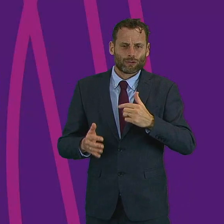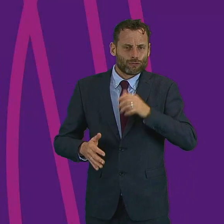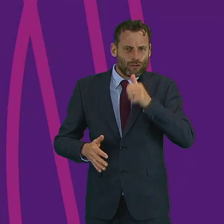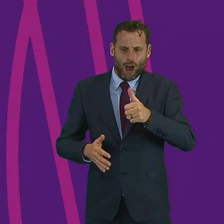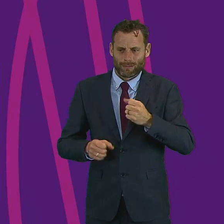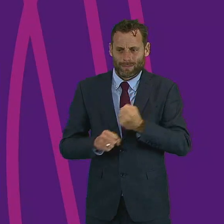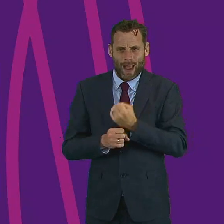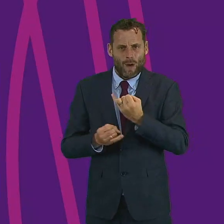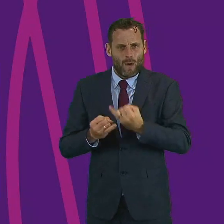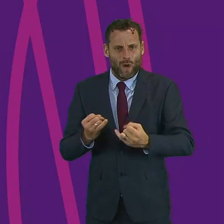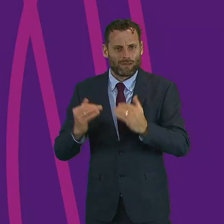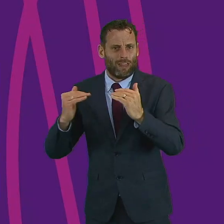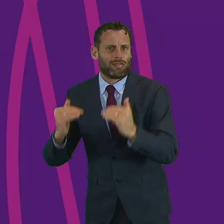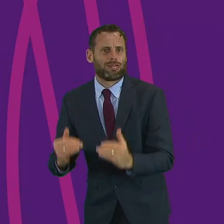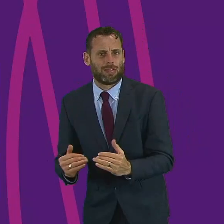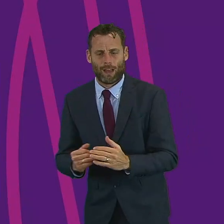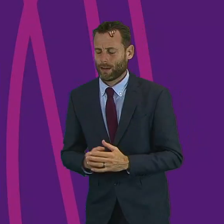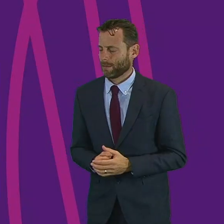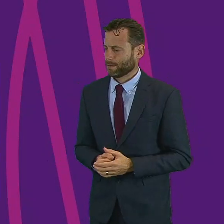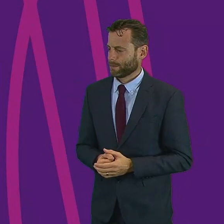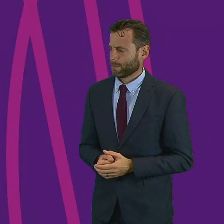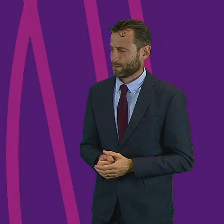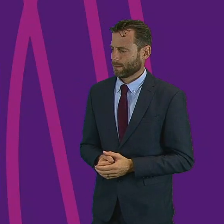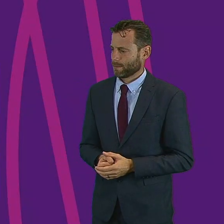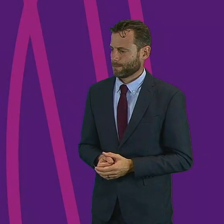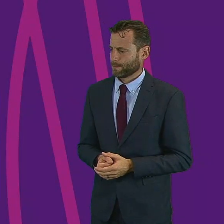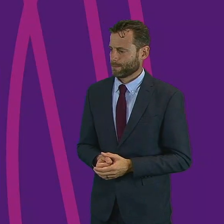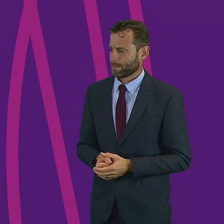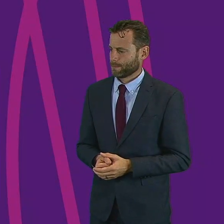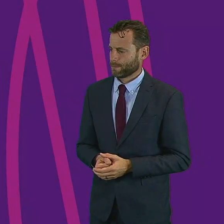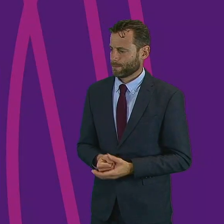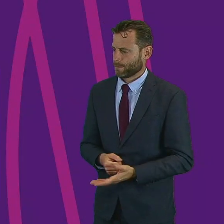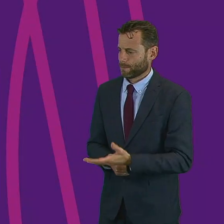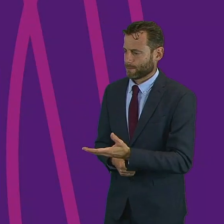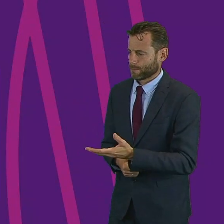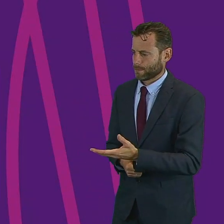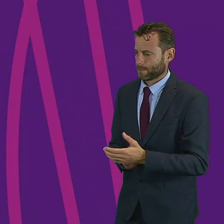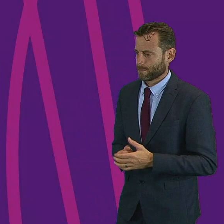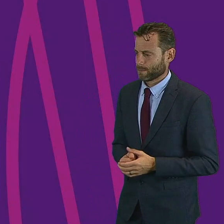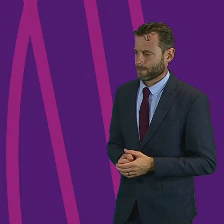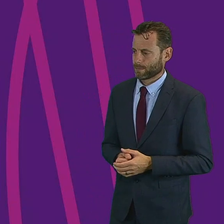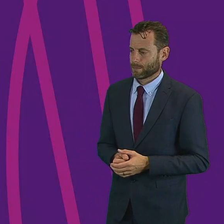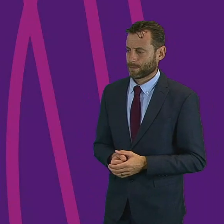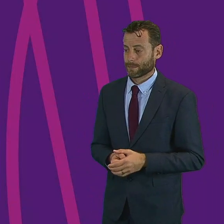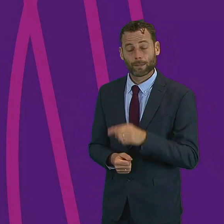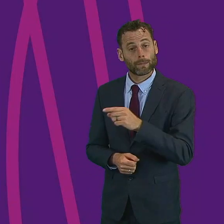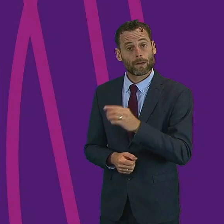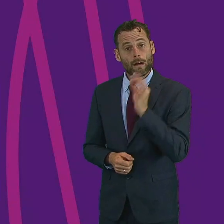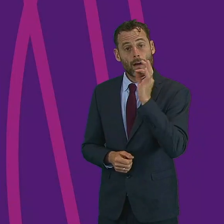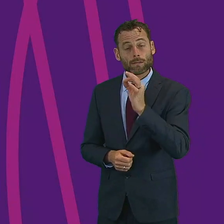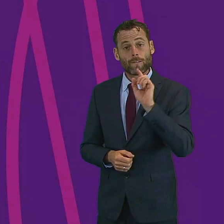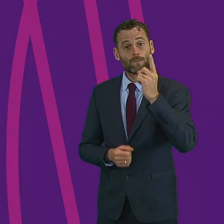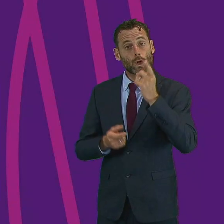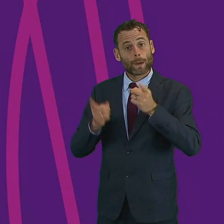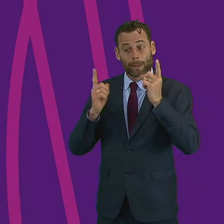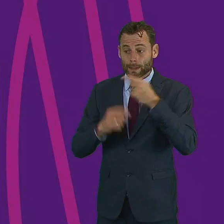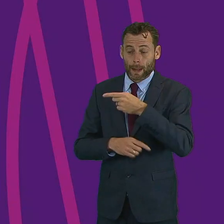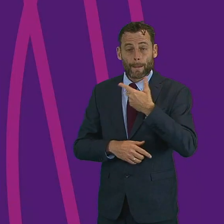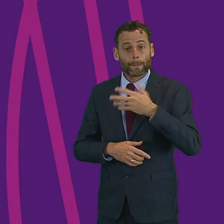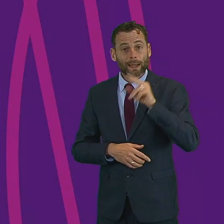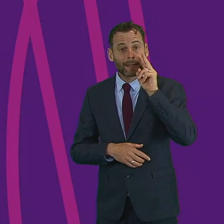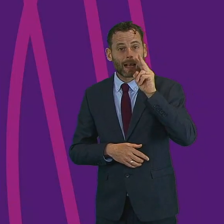and we will continue to take that very seriously. That includes, it's not limited to, but includes the money for school meals to carry on throughout